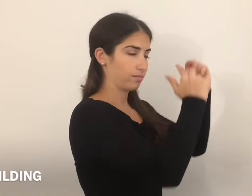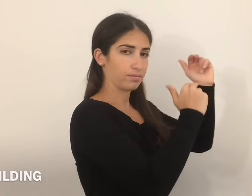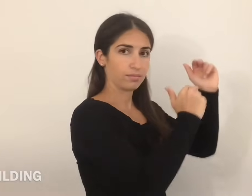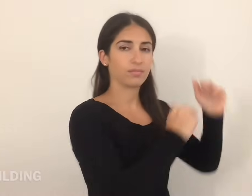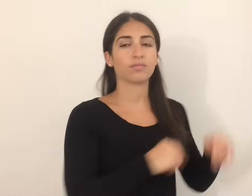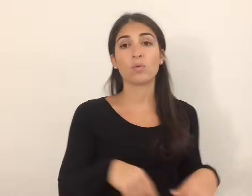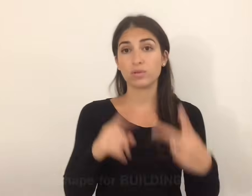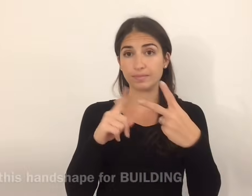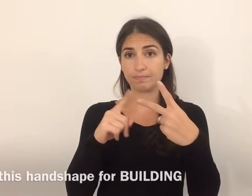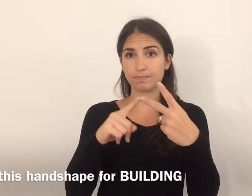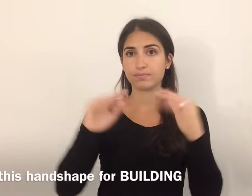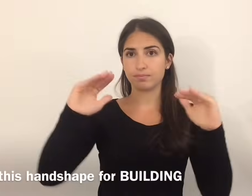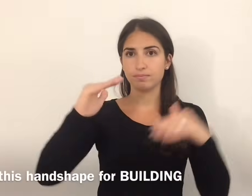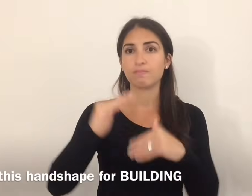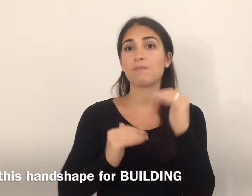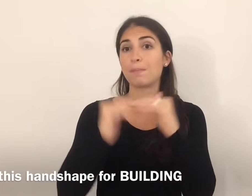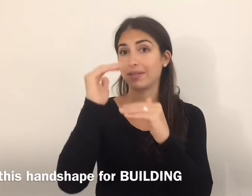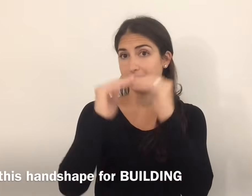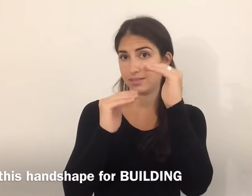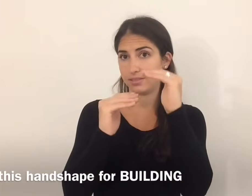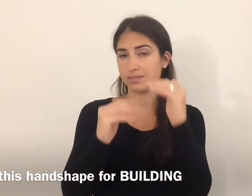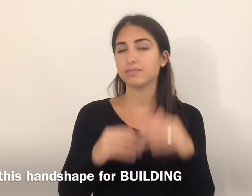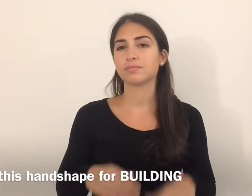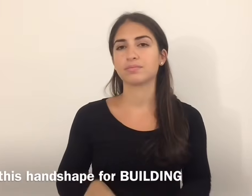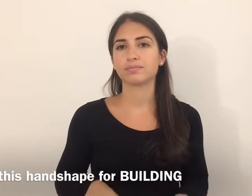Building. Or you can use this hand shape, building.